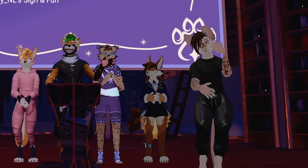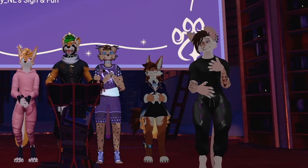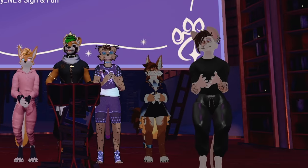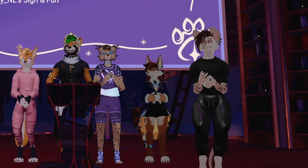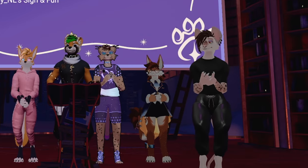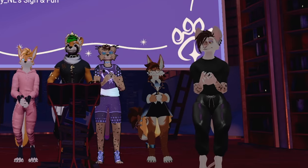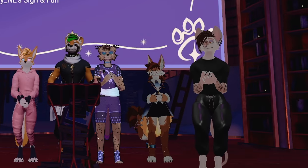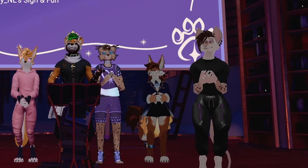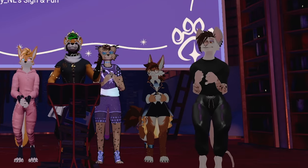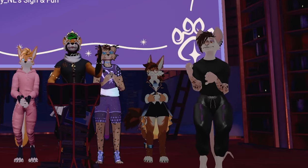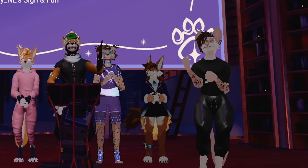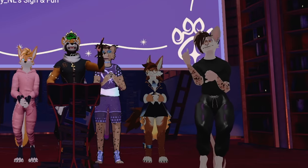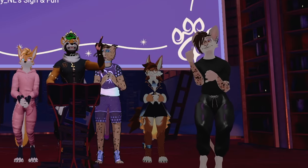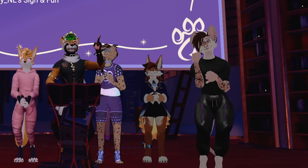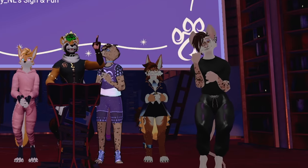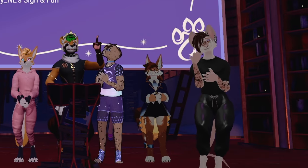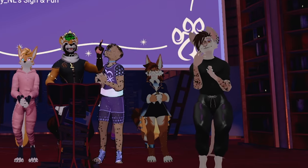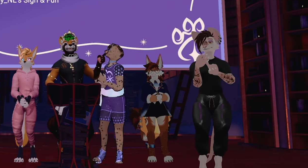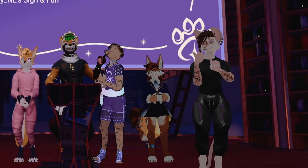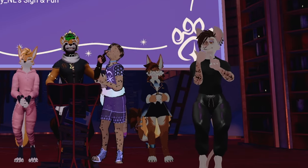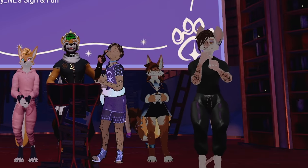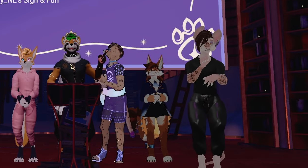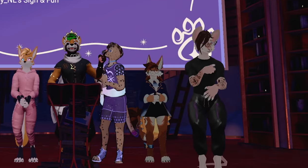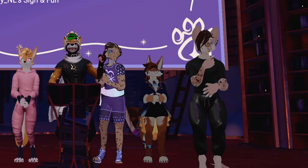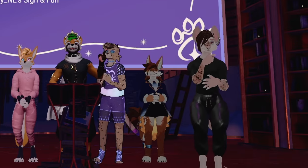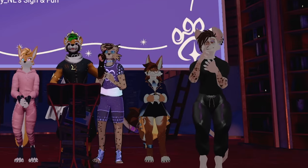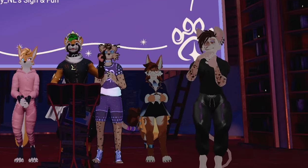own, we have these worlds that we like to